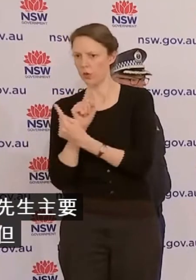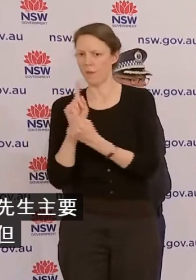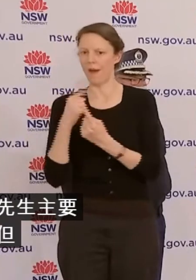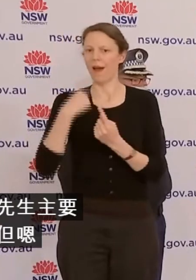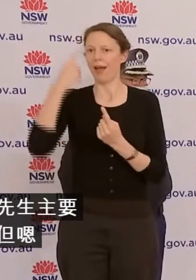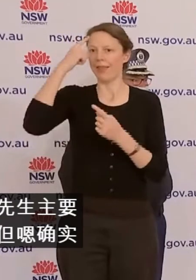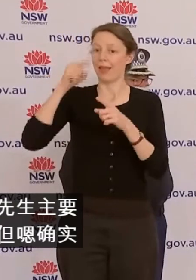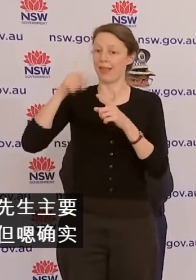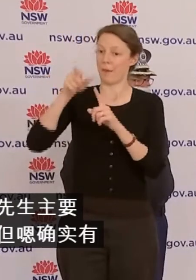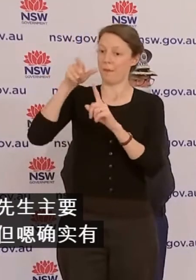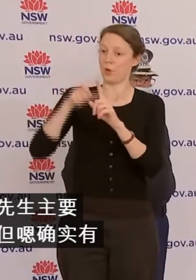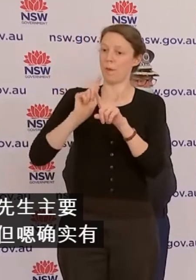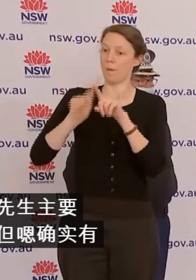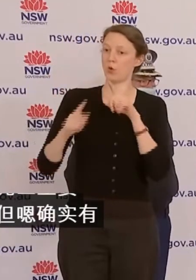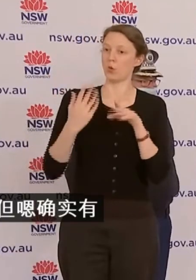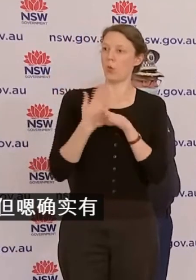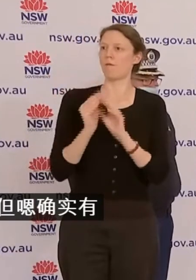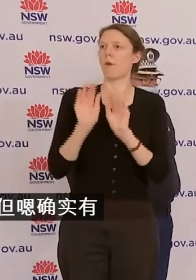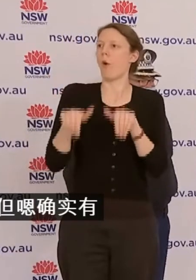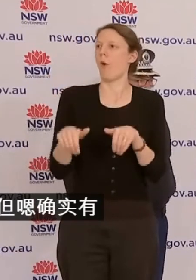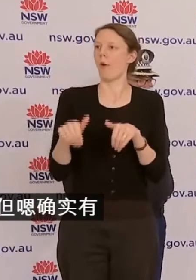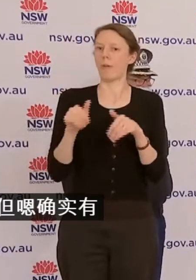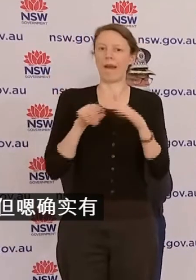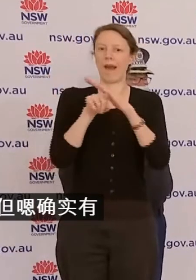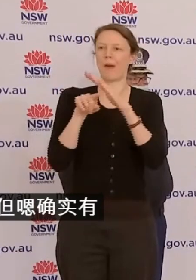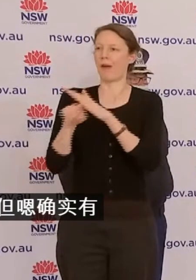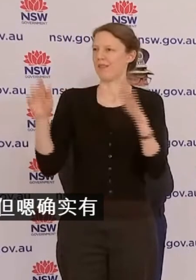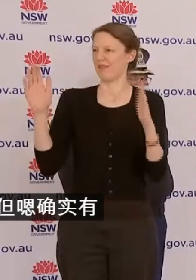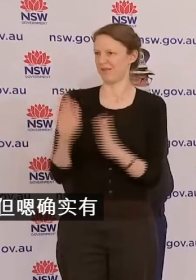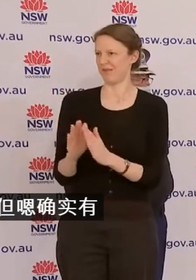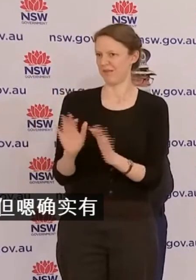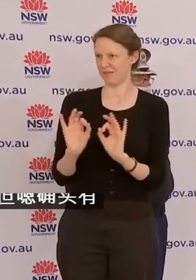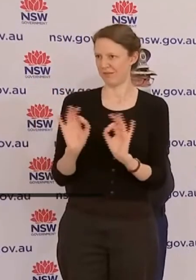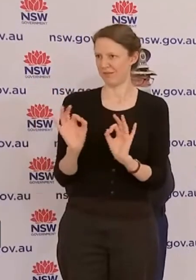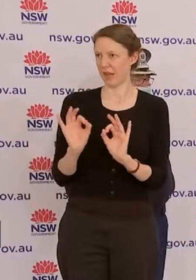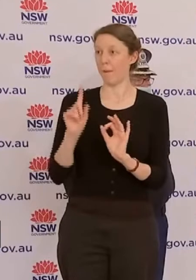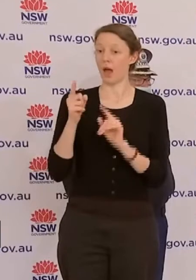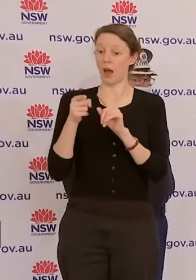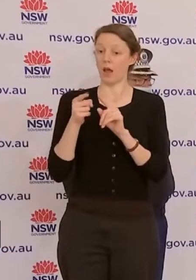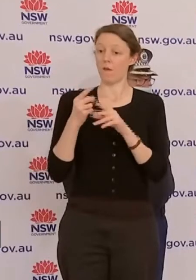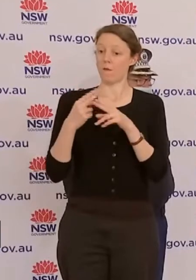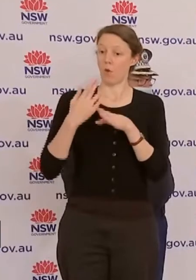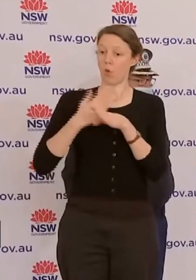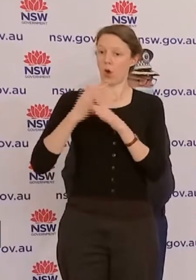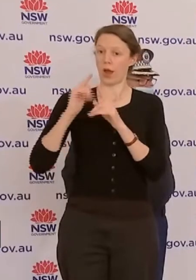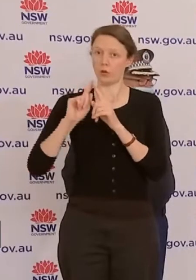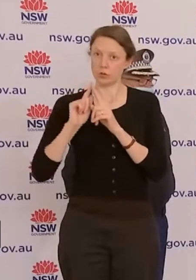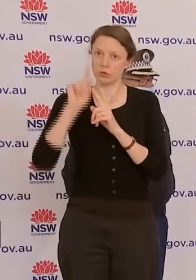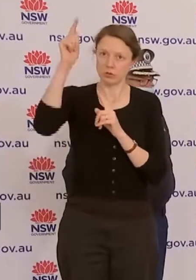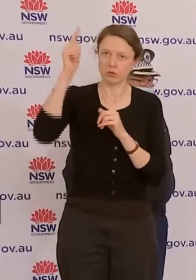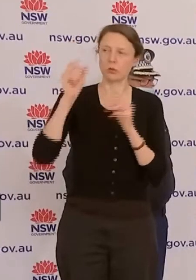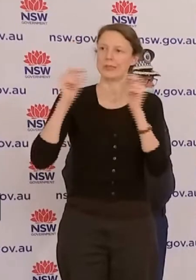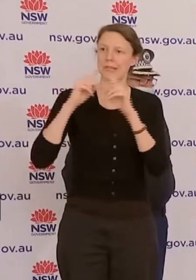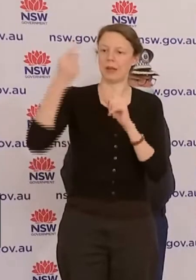but did have activities for work where he travelled into Greater Sydney. Time of work, essentially.